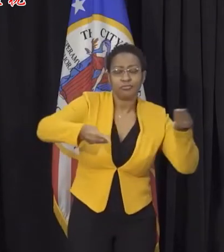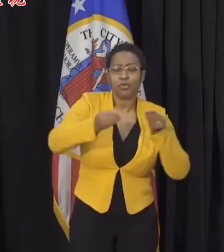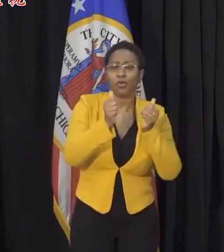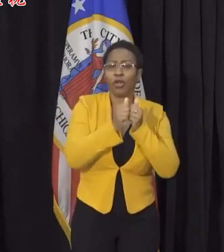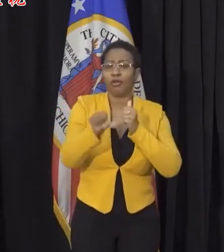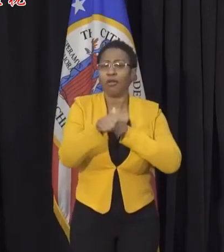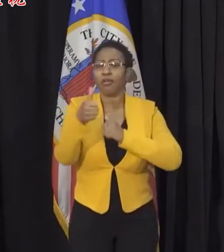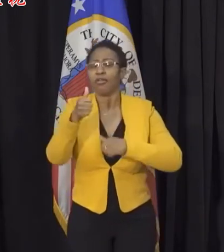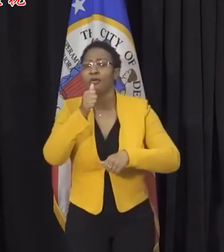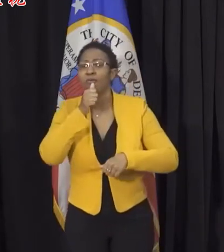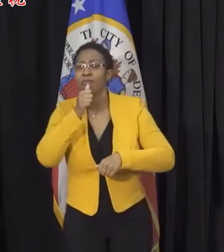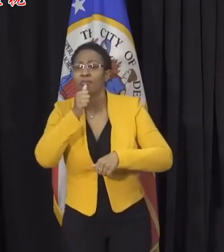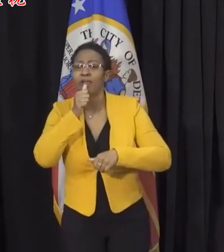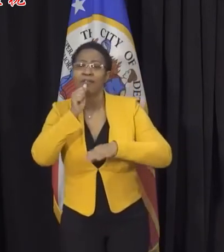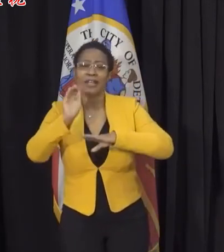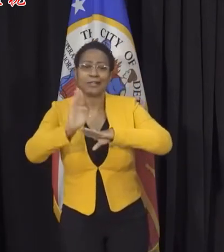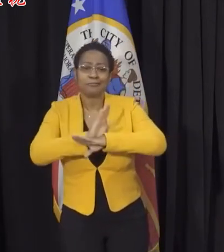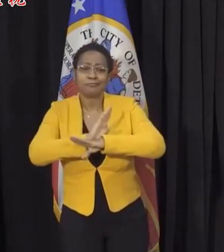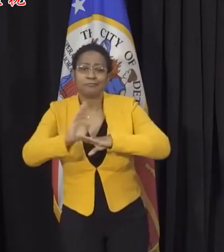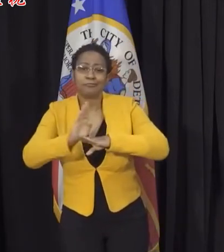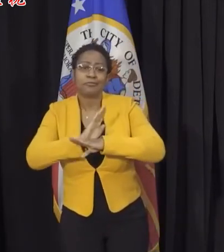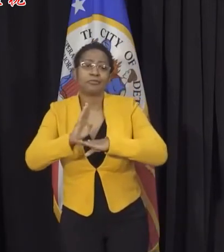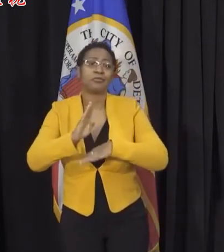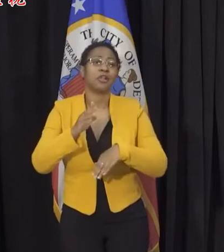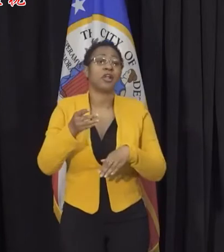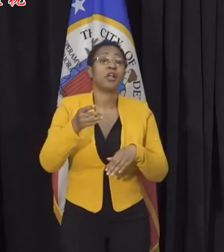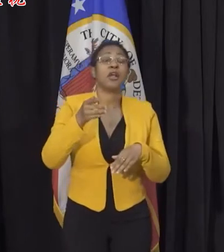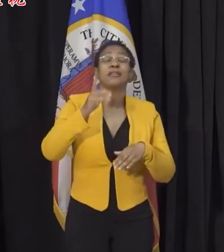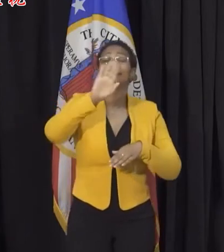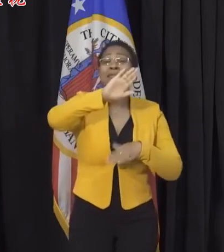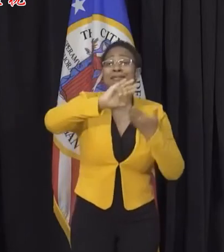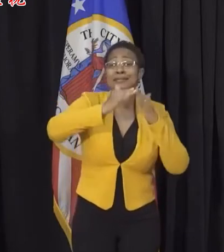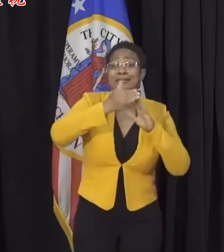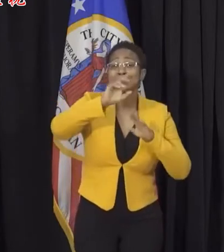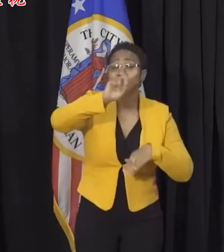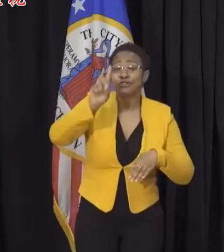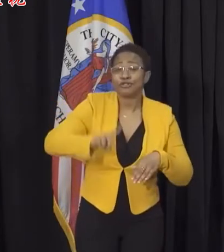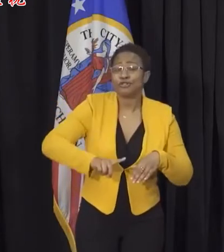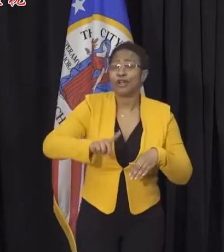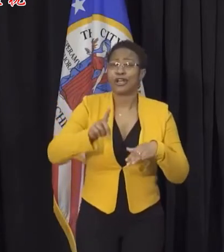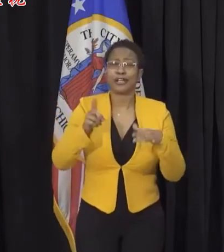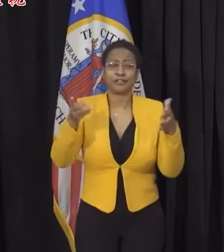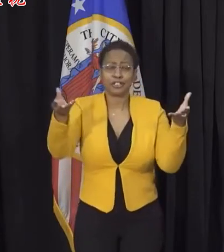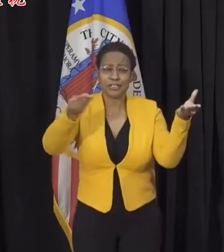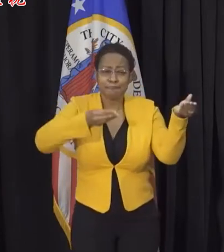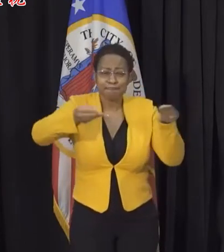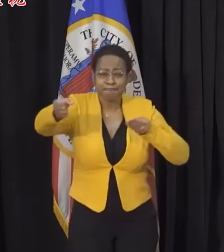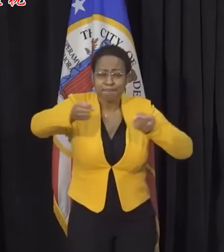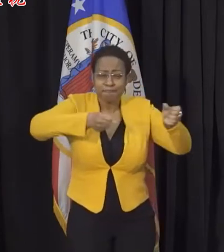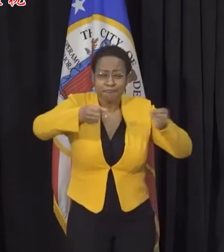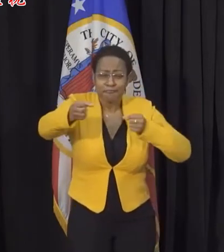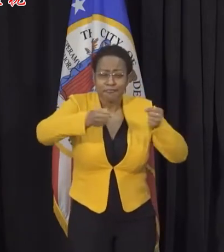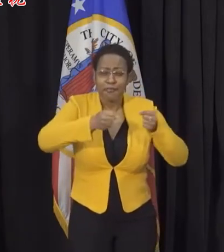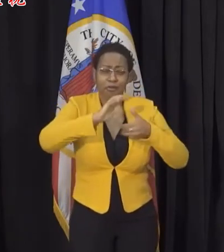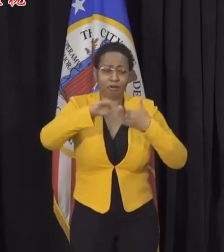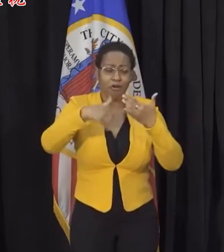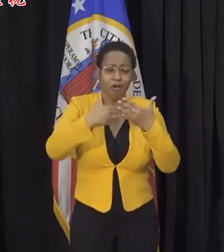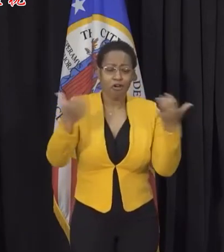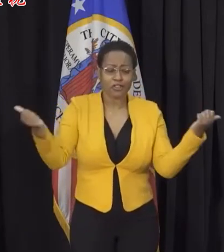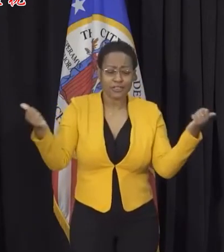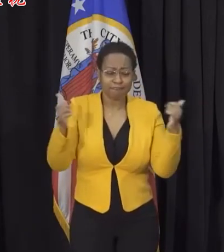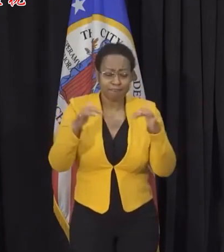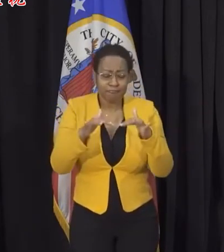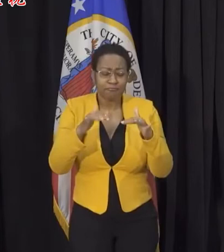entities, the philanthropic community, the city of Detroit, it was amazing to see everybody start to come